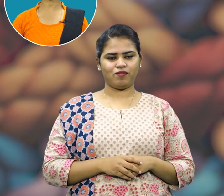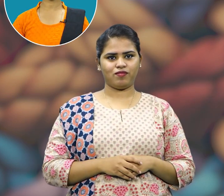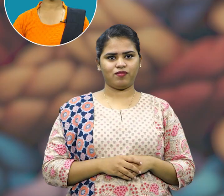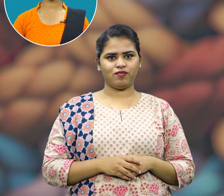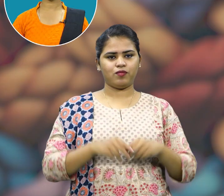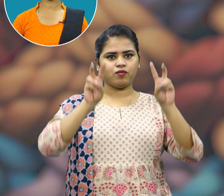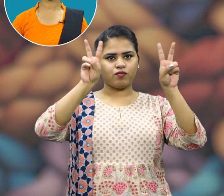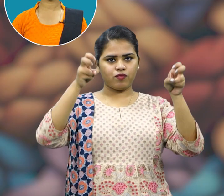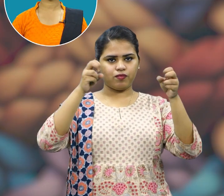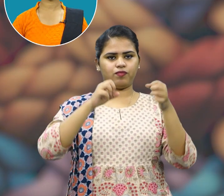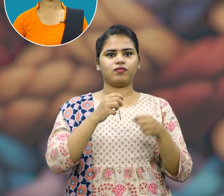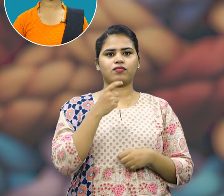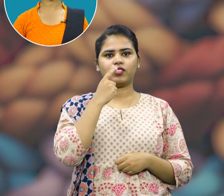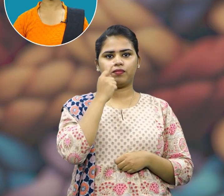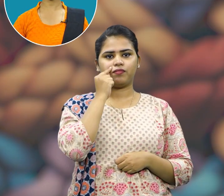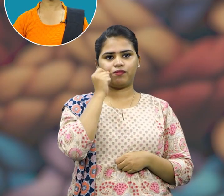Synthetic fibers.